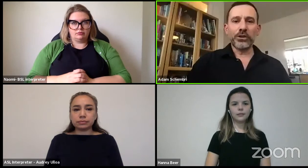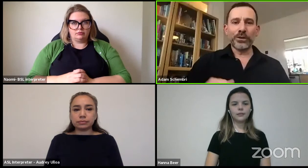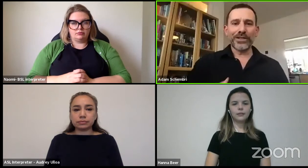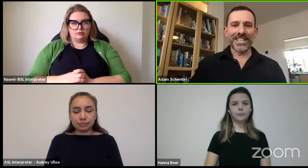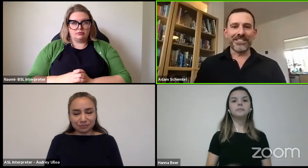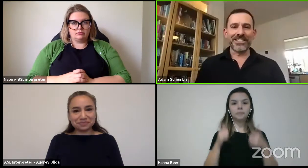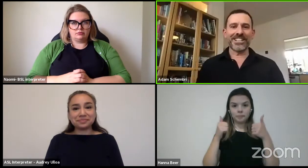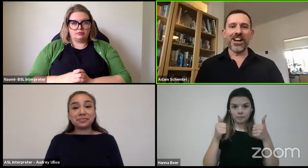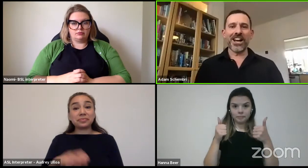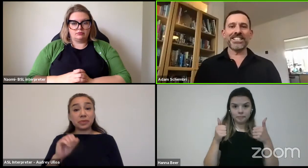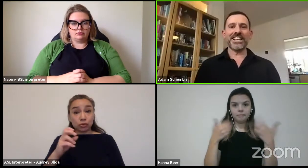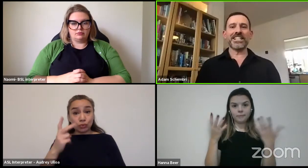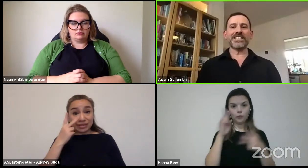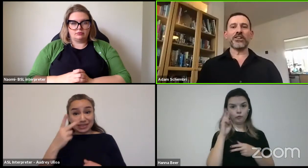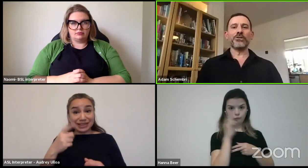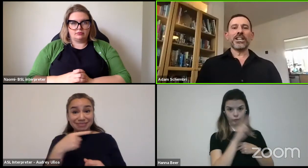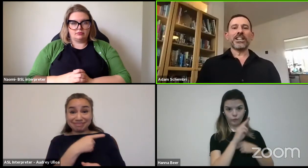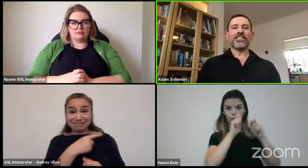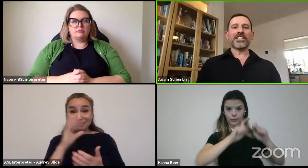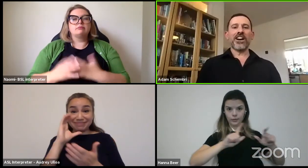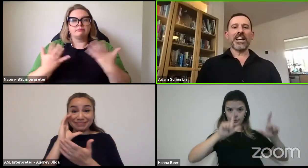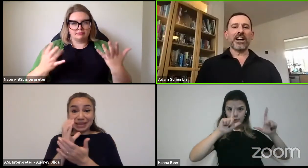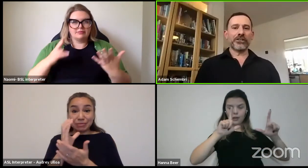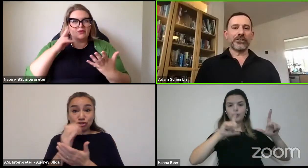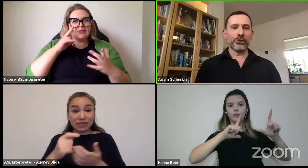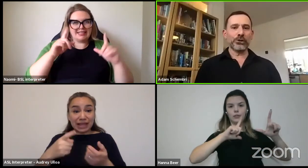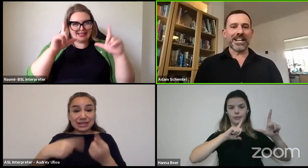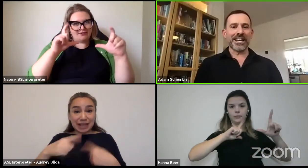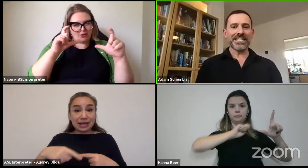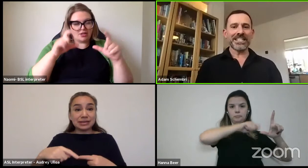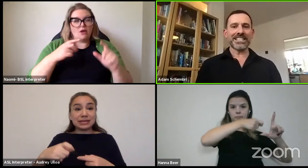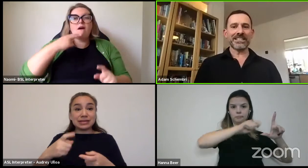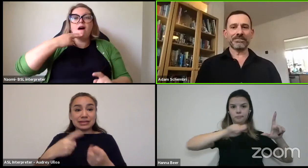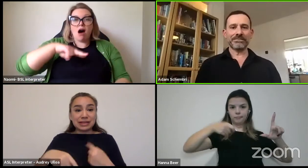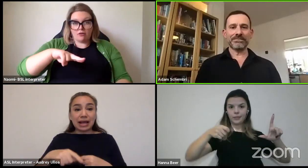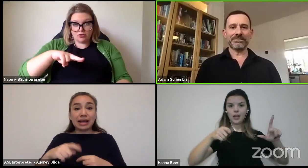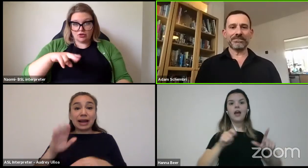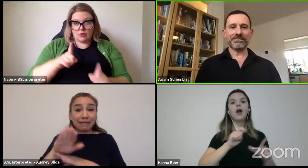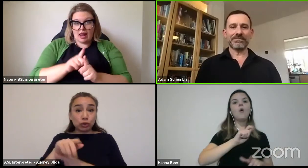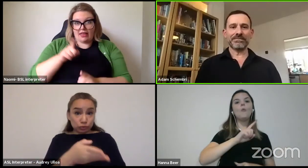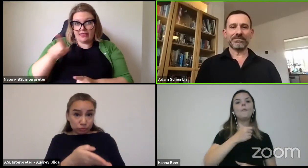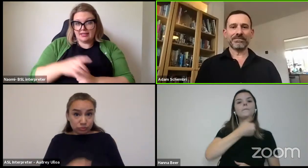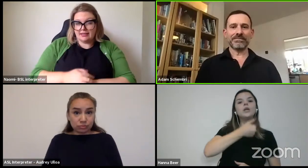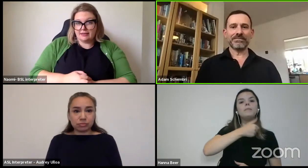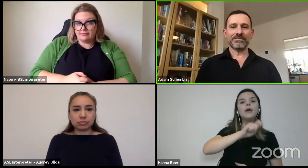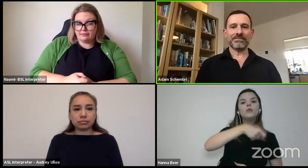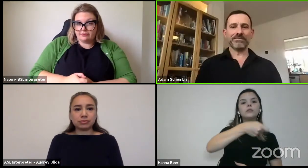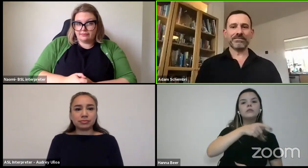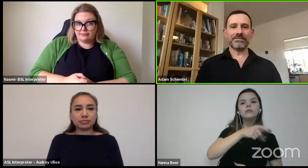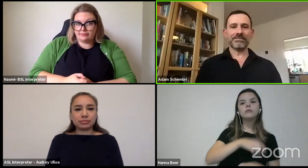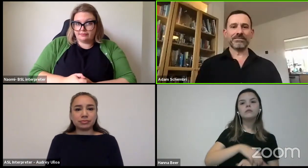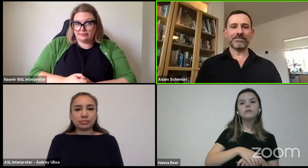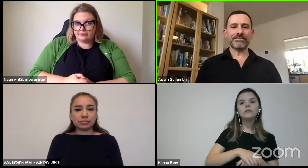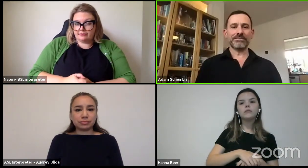Okay, so you would have seen the slides there. So the sign afternoon looks like this.